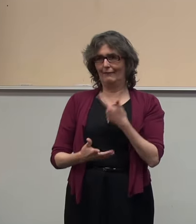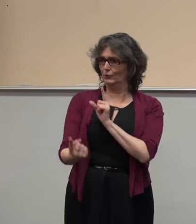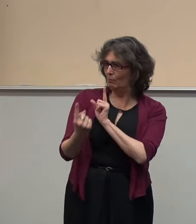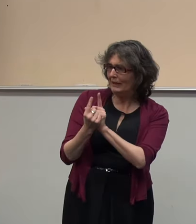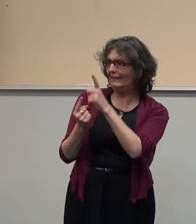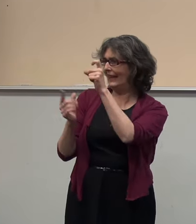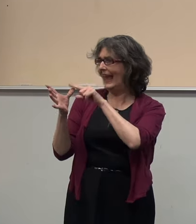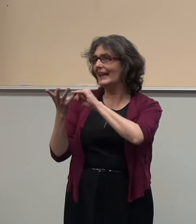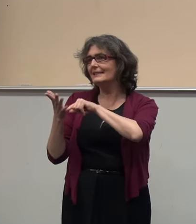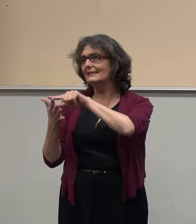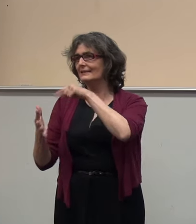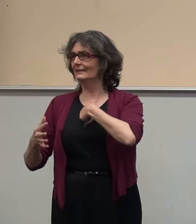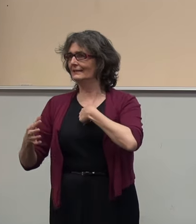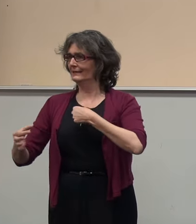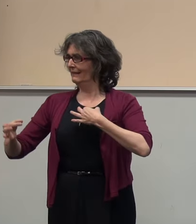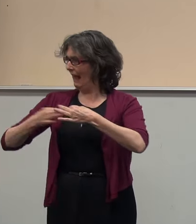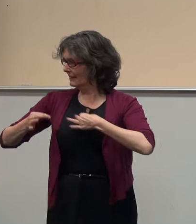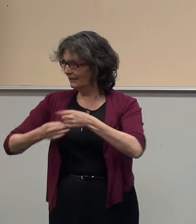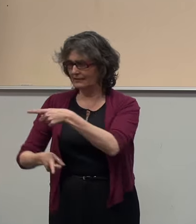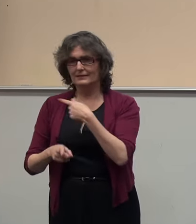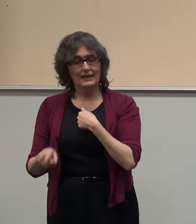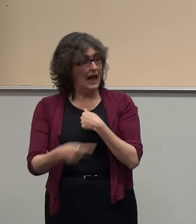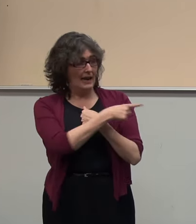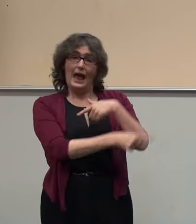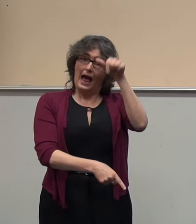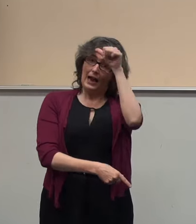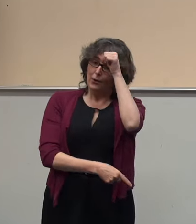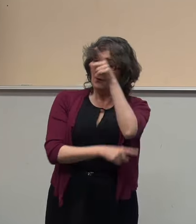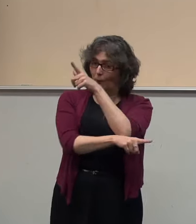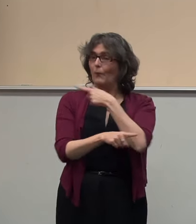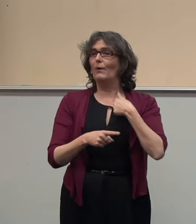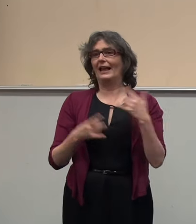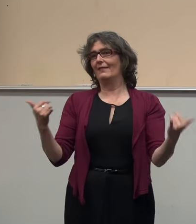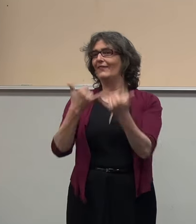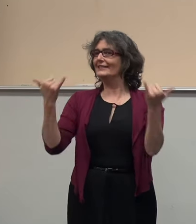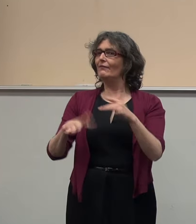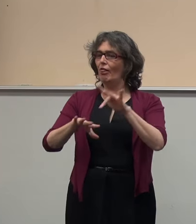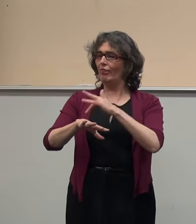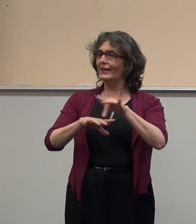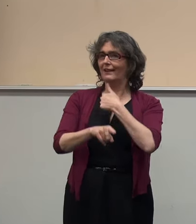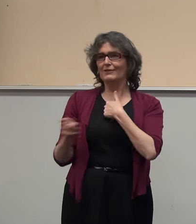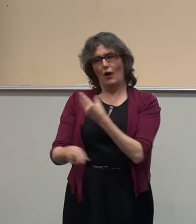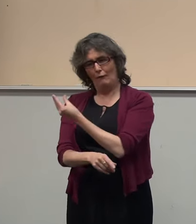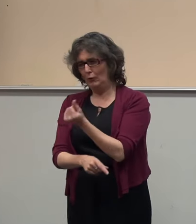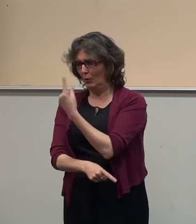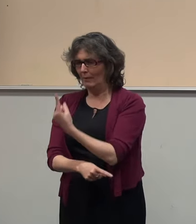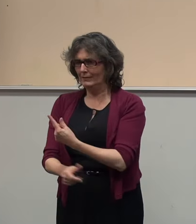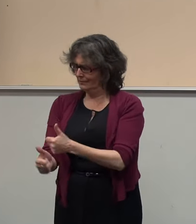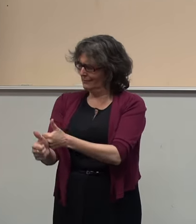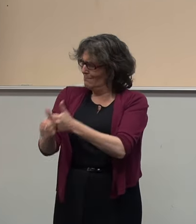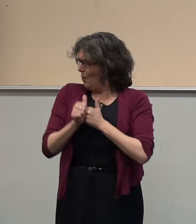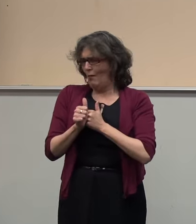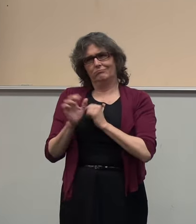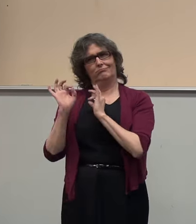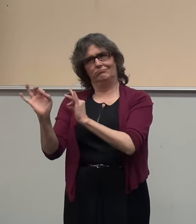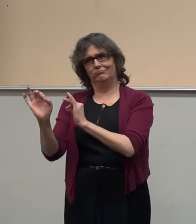part. And I know that at the King's and the Festival Theatre, there will be some people who are really supportive, but there's always going to be one or two that's not. And I